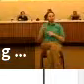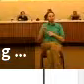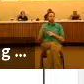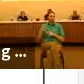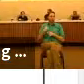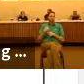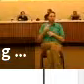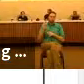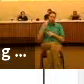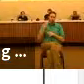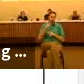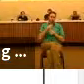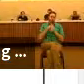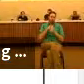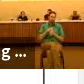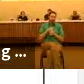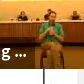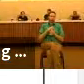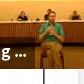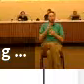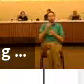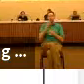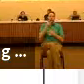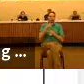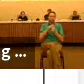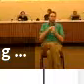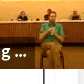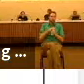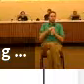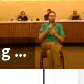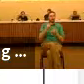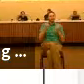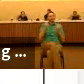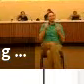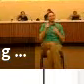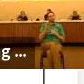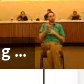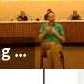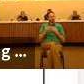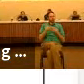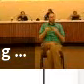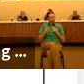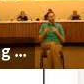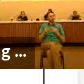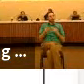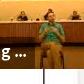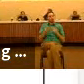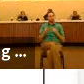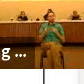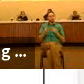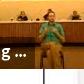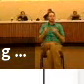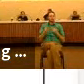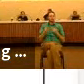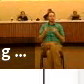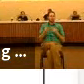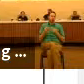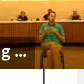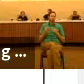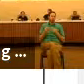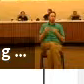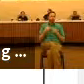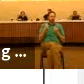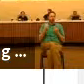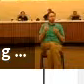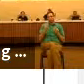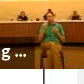I realize you're following, or it looks like you're following the existing trail. You just might